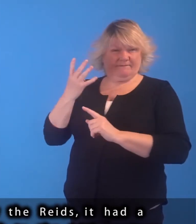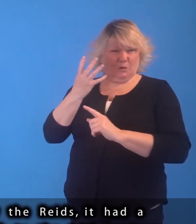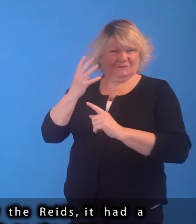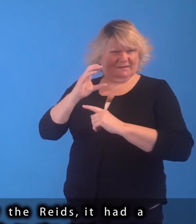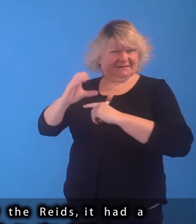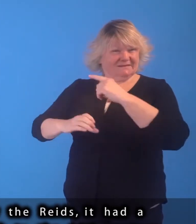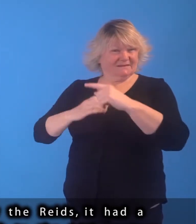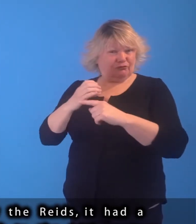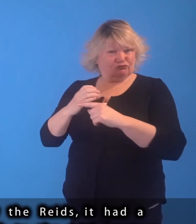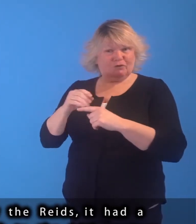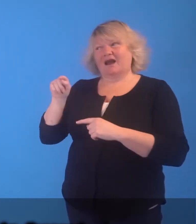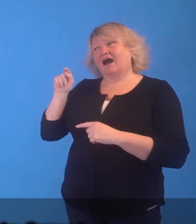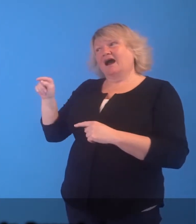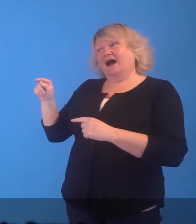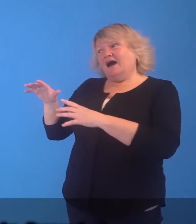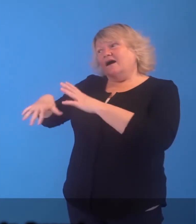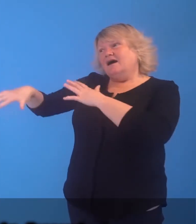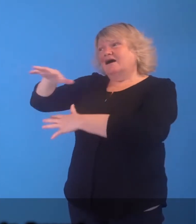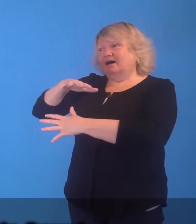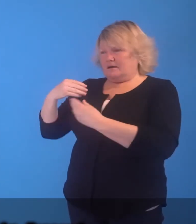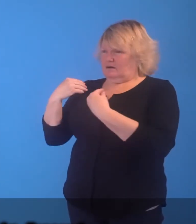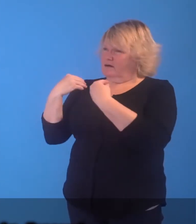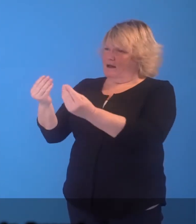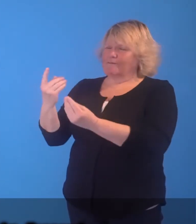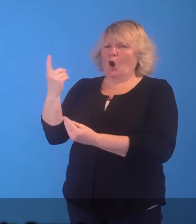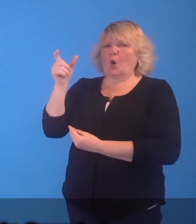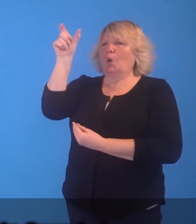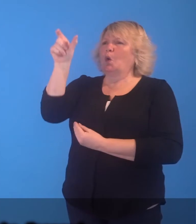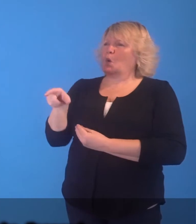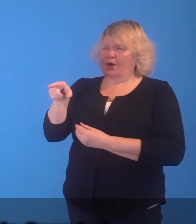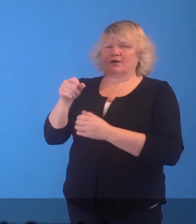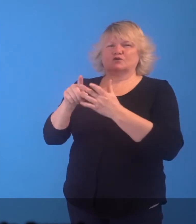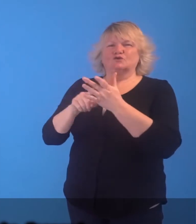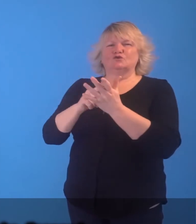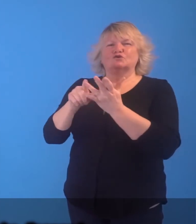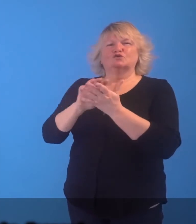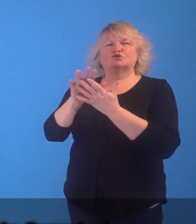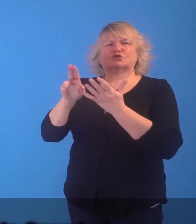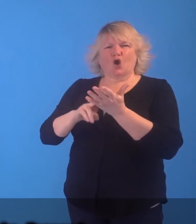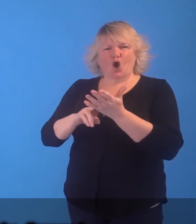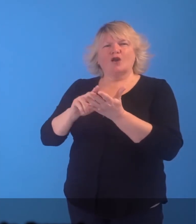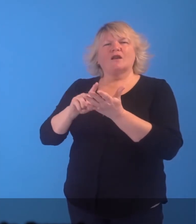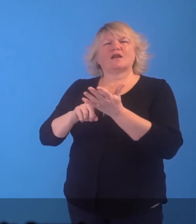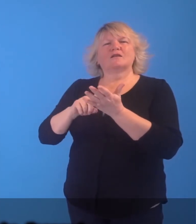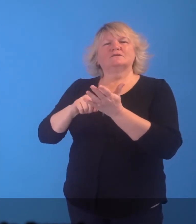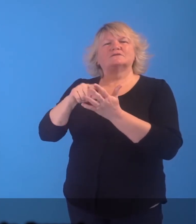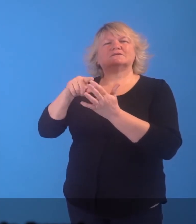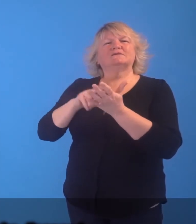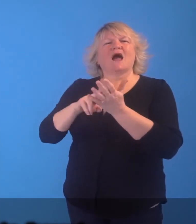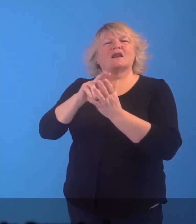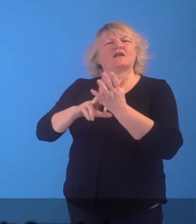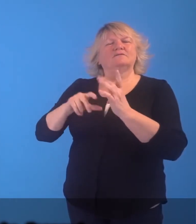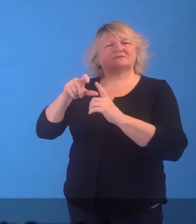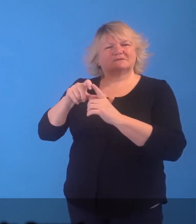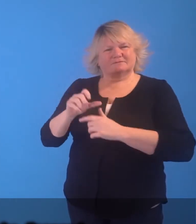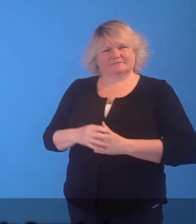14th century, when the estate was granted to a John Tennant.